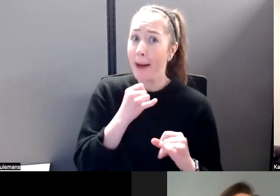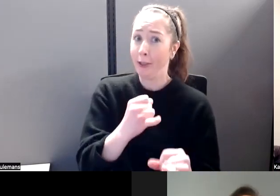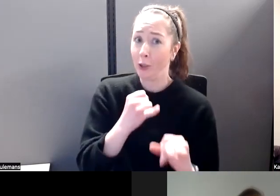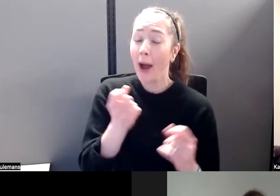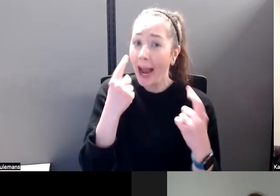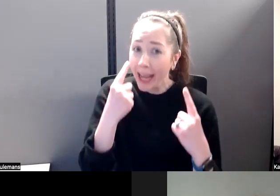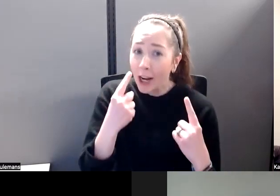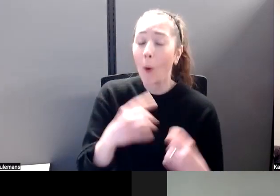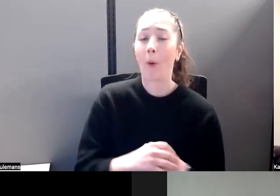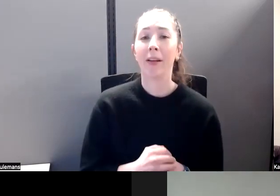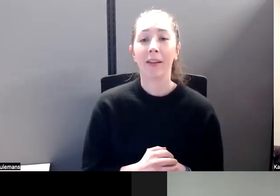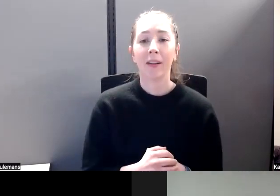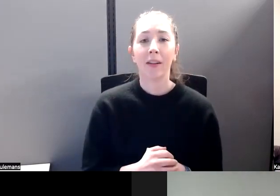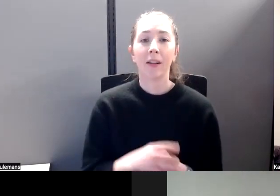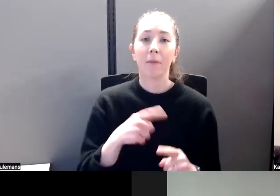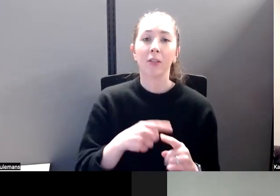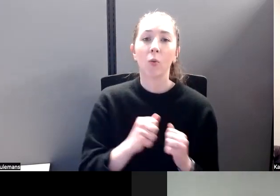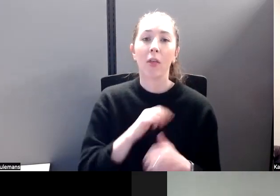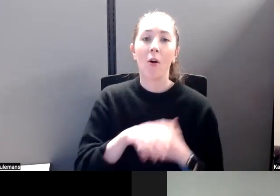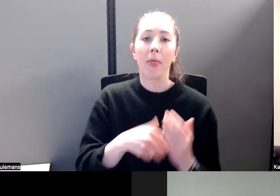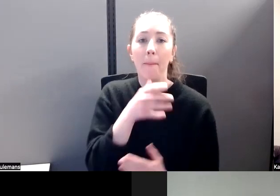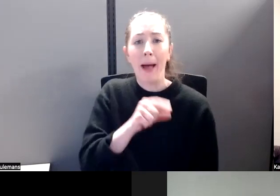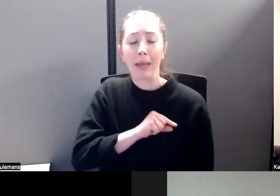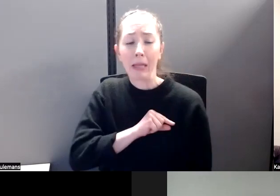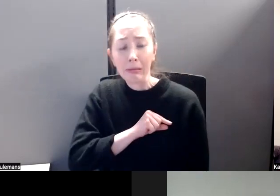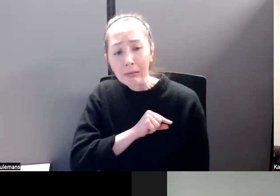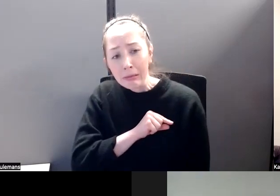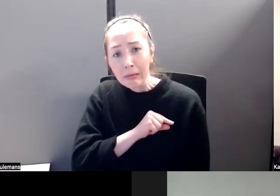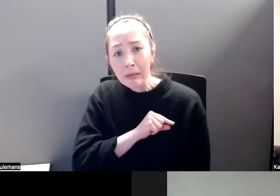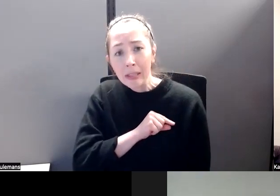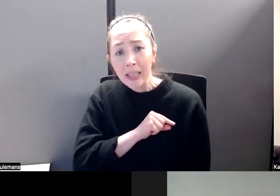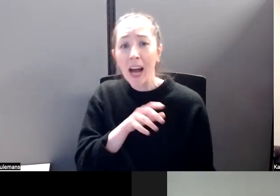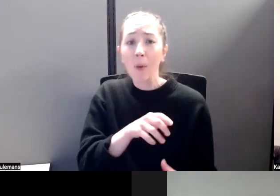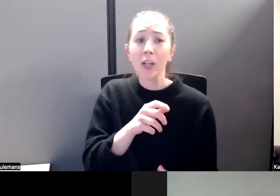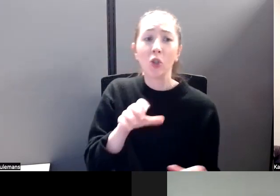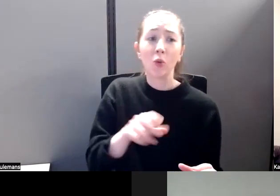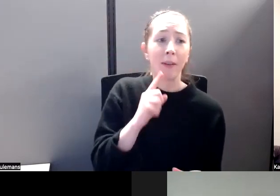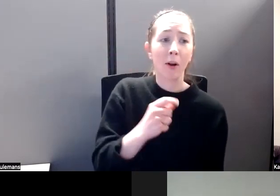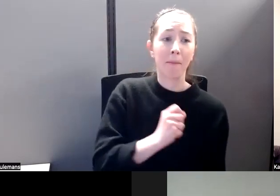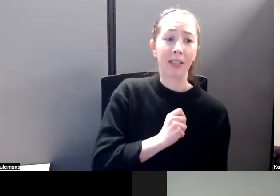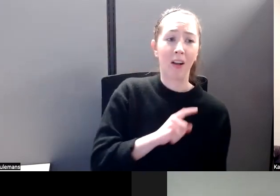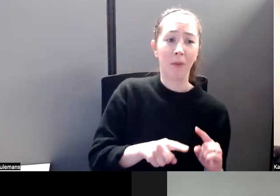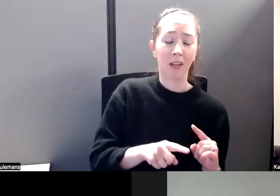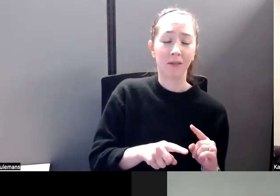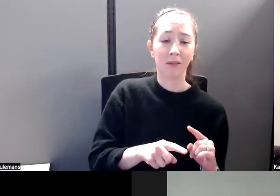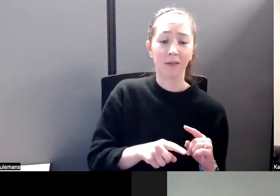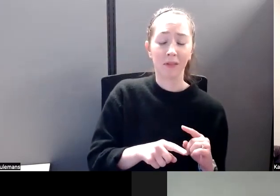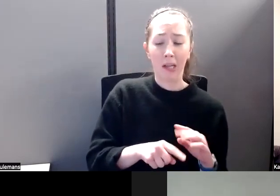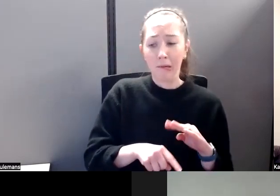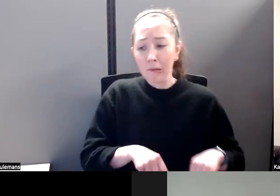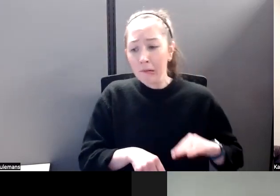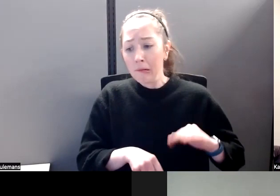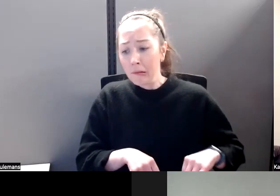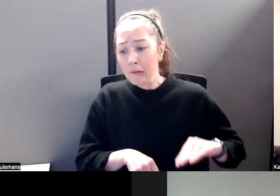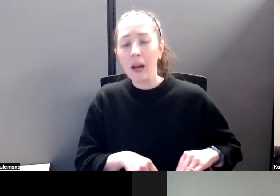know, and you know, we come with all that mom guilt too, right? It's like, we want to do something for ourselves, but we don't want to, you know, I have so